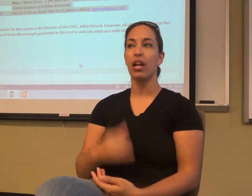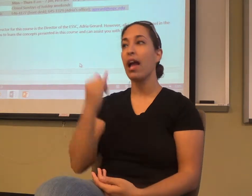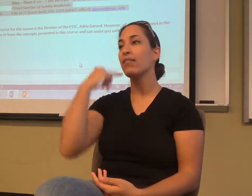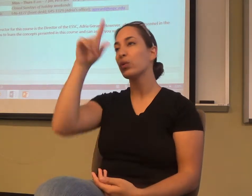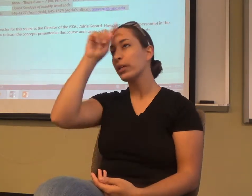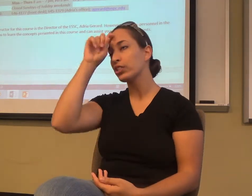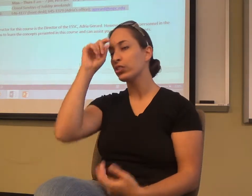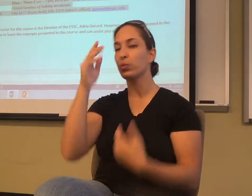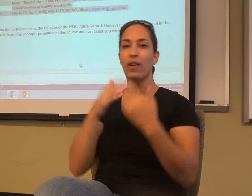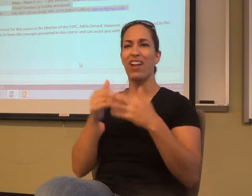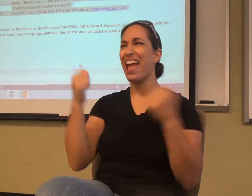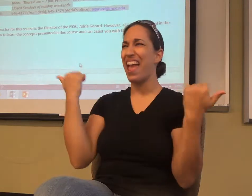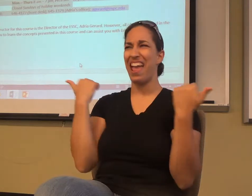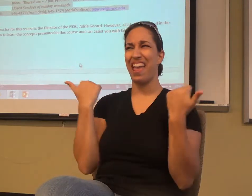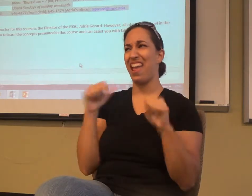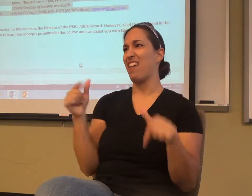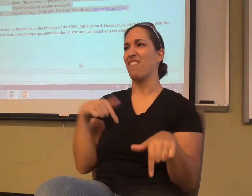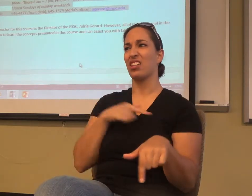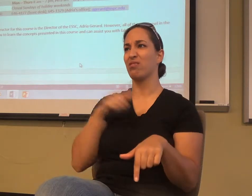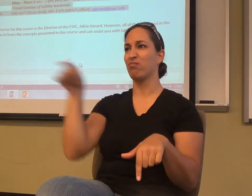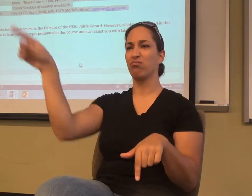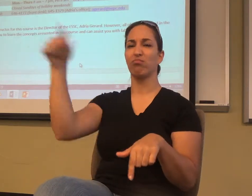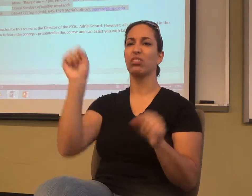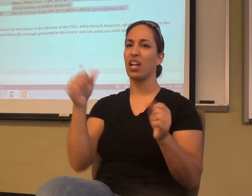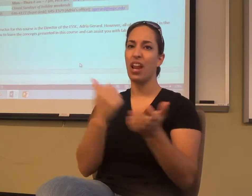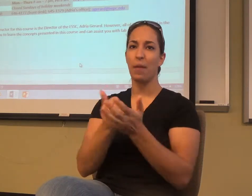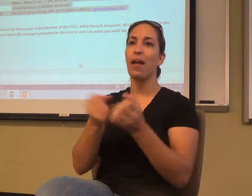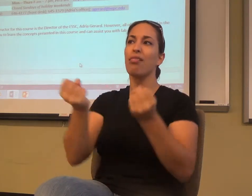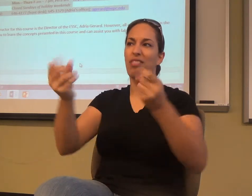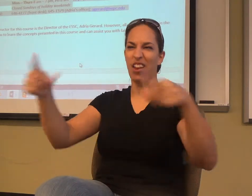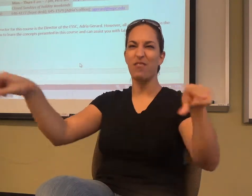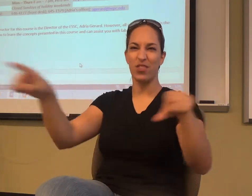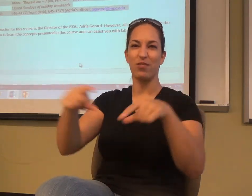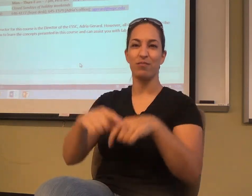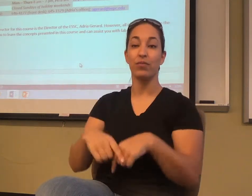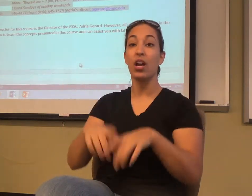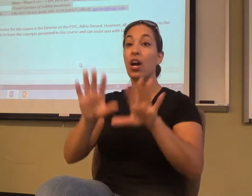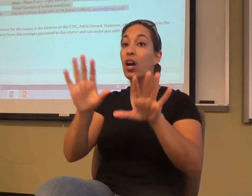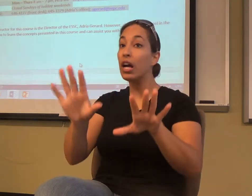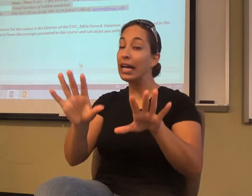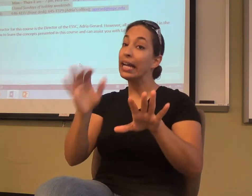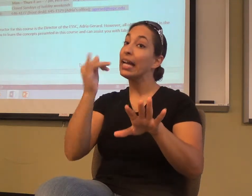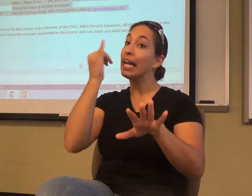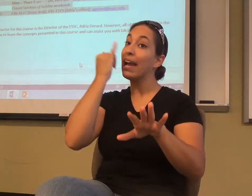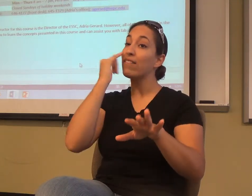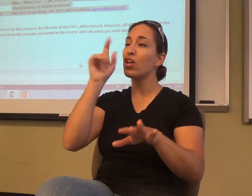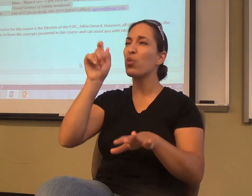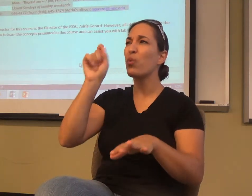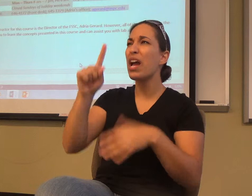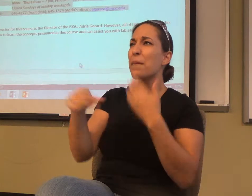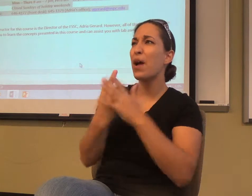Any of us can help you. Okay? If, though, it's a question about your grade, if it's a concern about getting